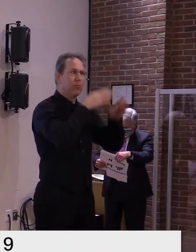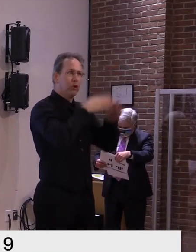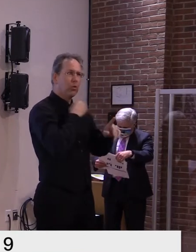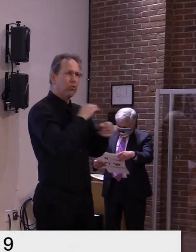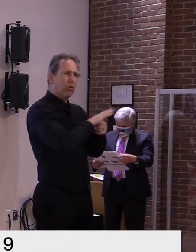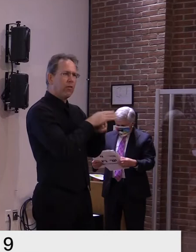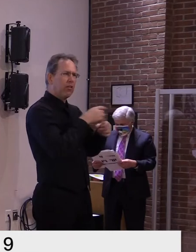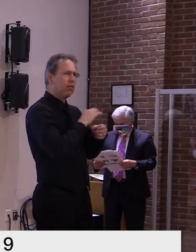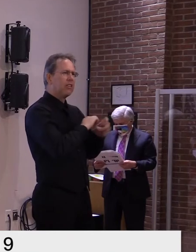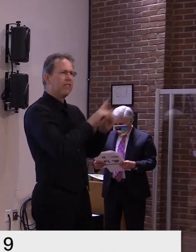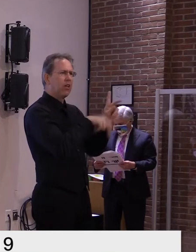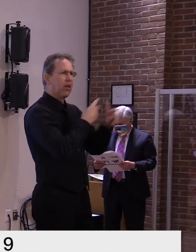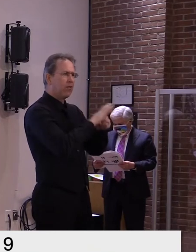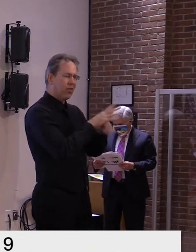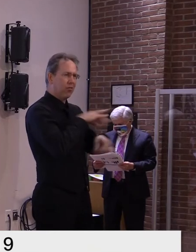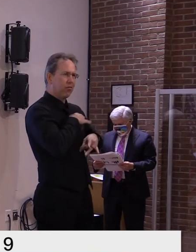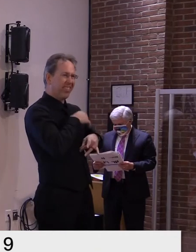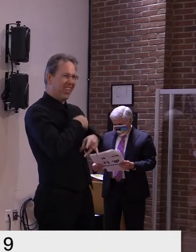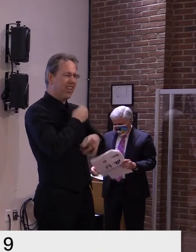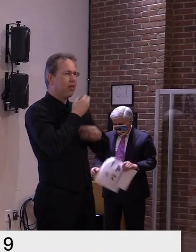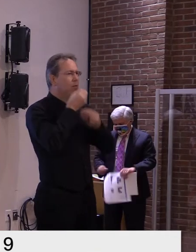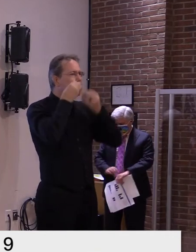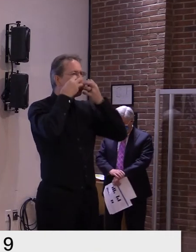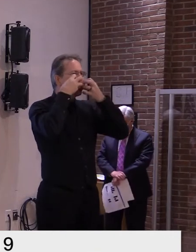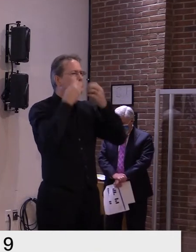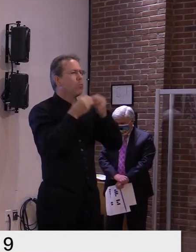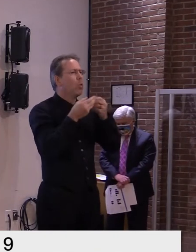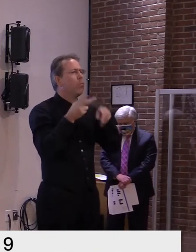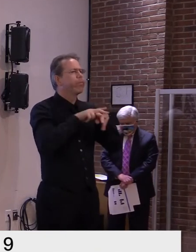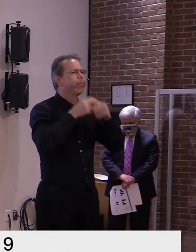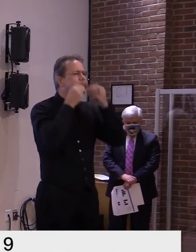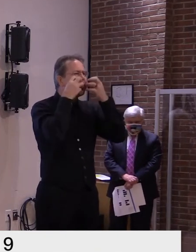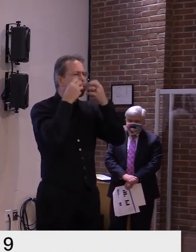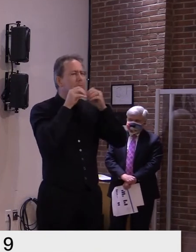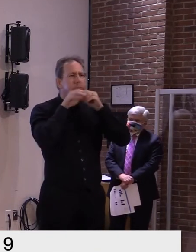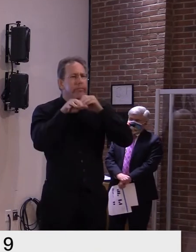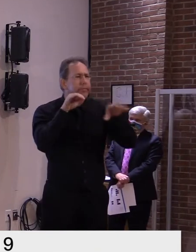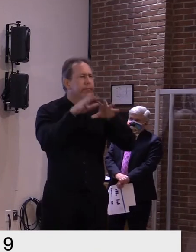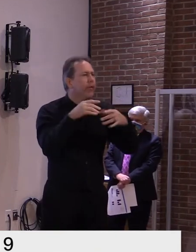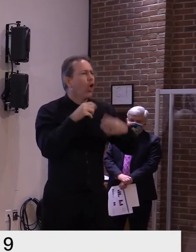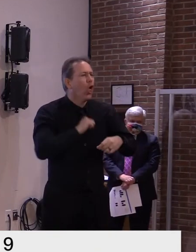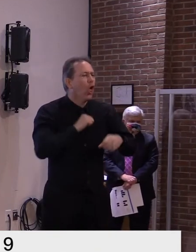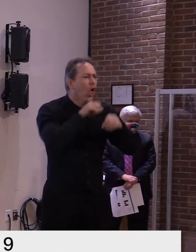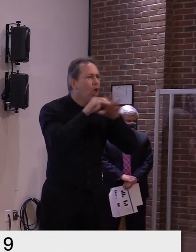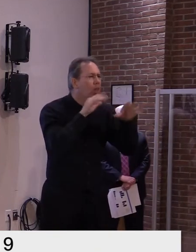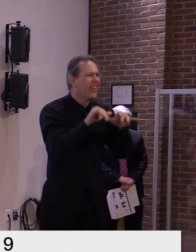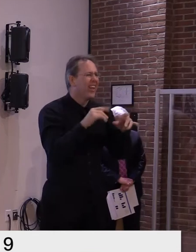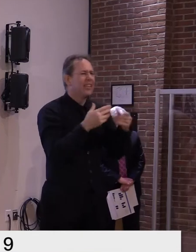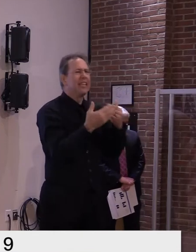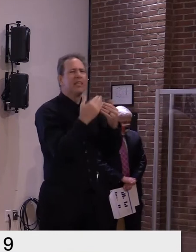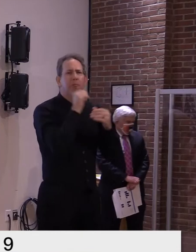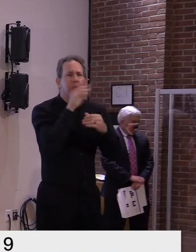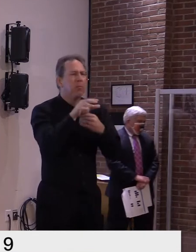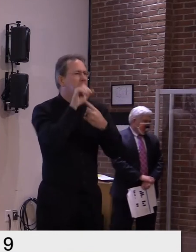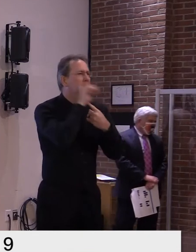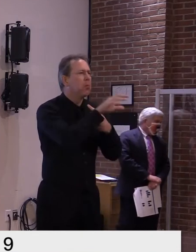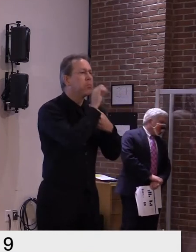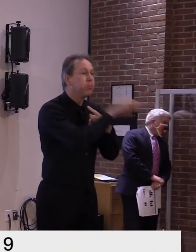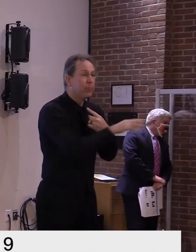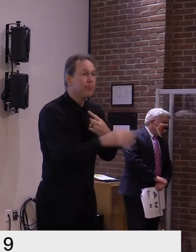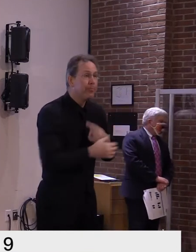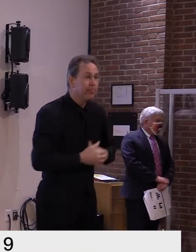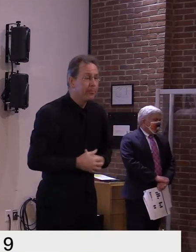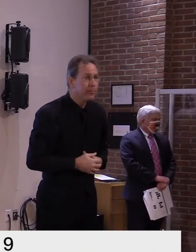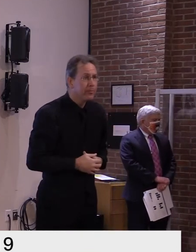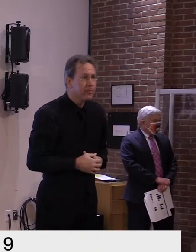So more virus available to infect you from an individual who has the